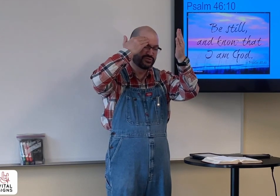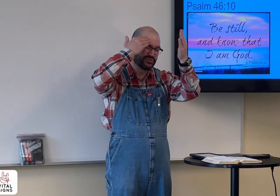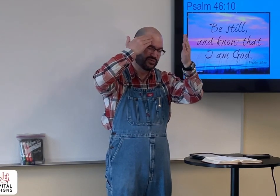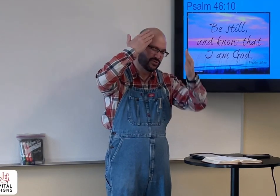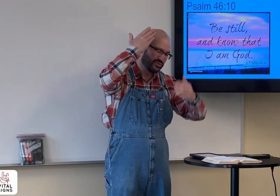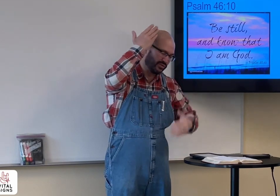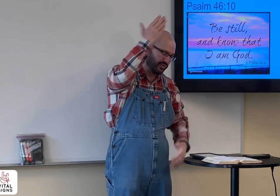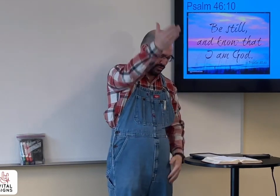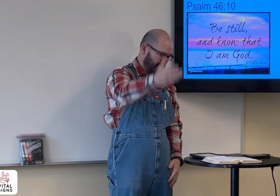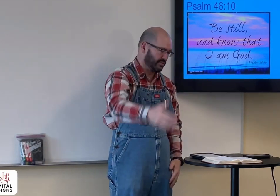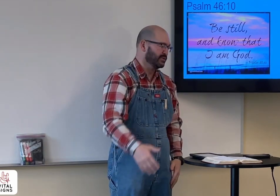to know you.